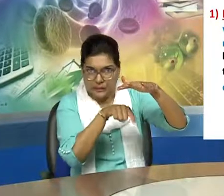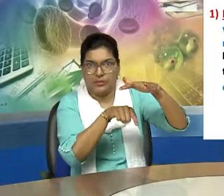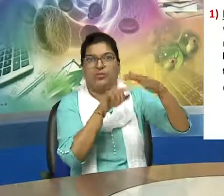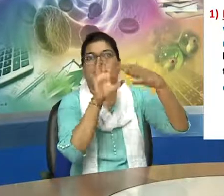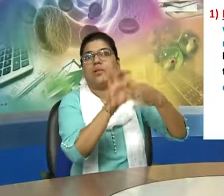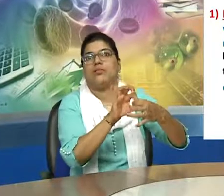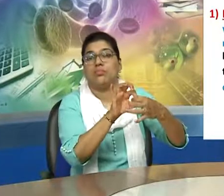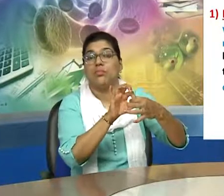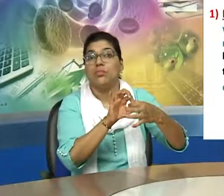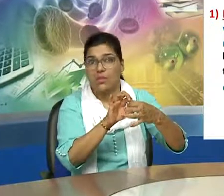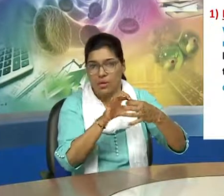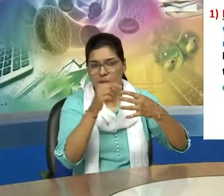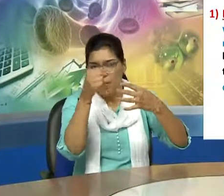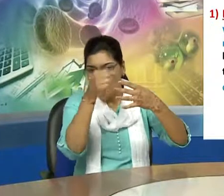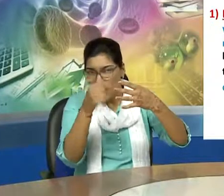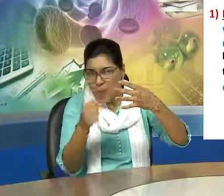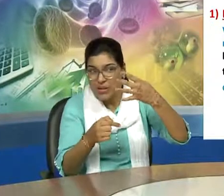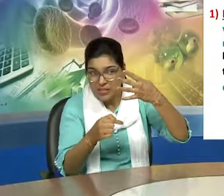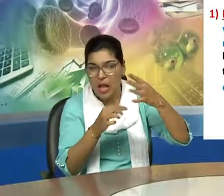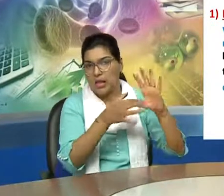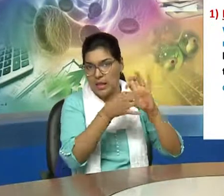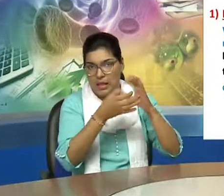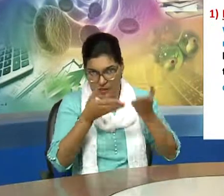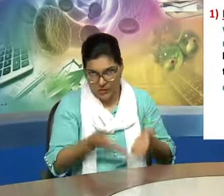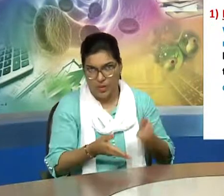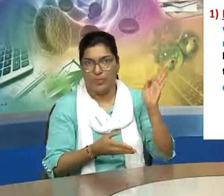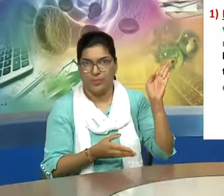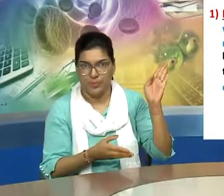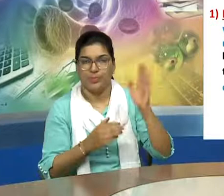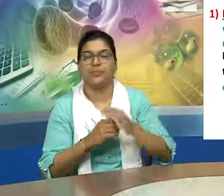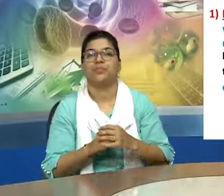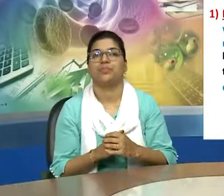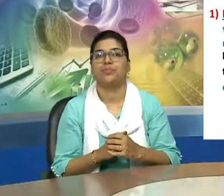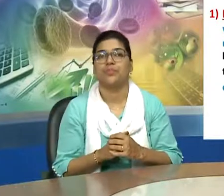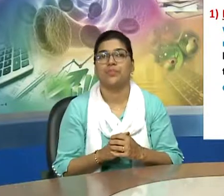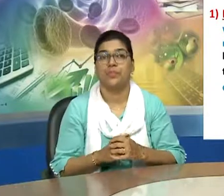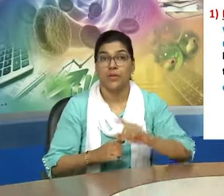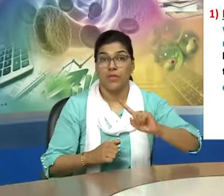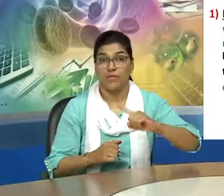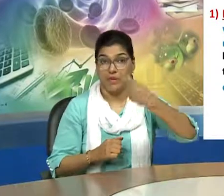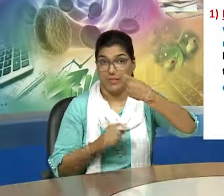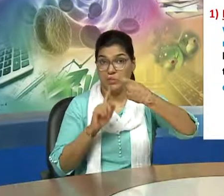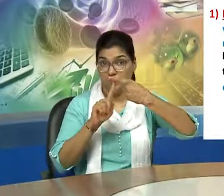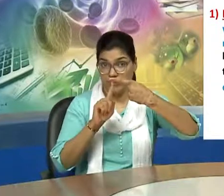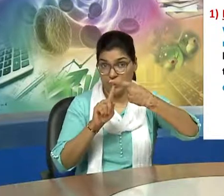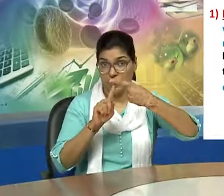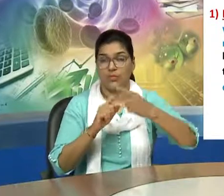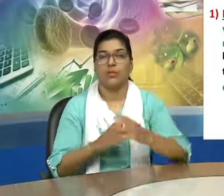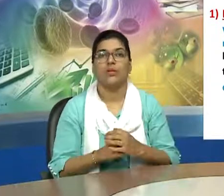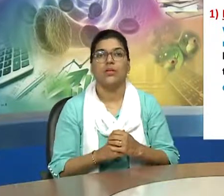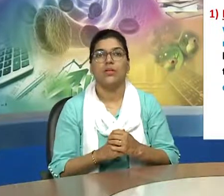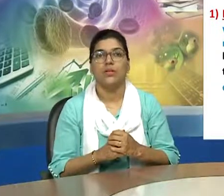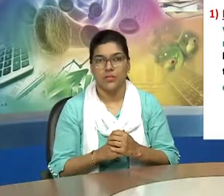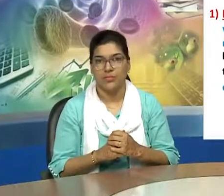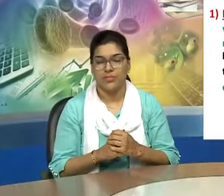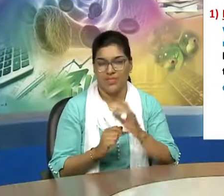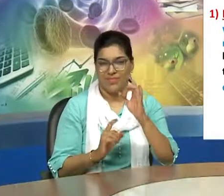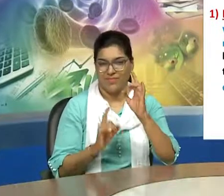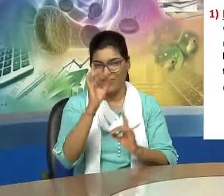environmental degradation which occurs from mining. We are going to discuss all those points now. The first